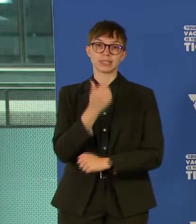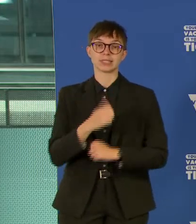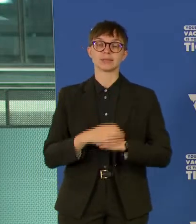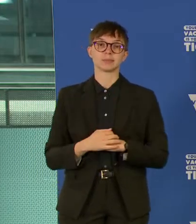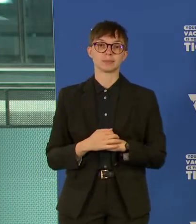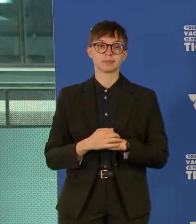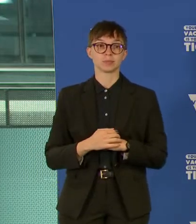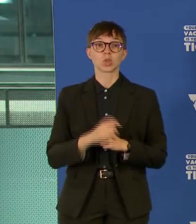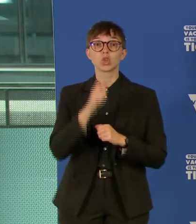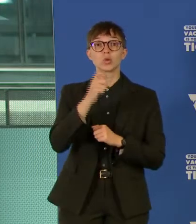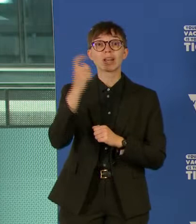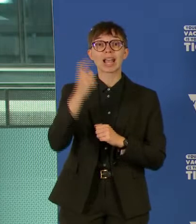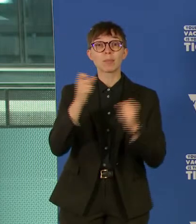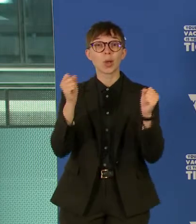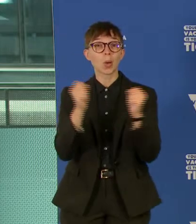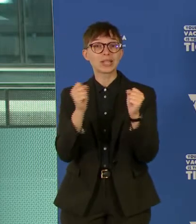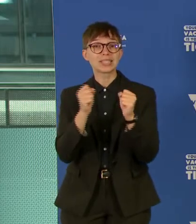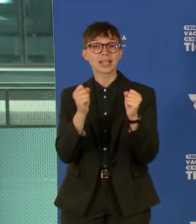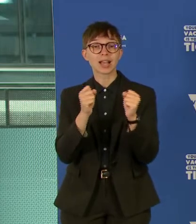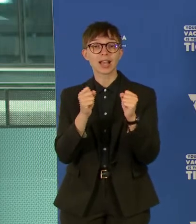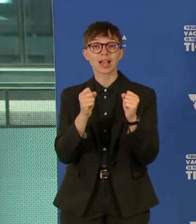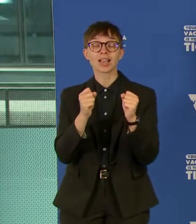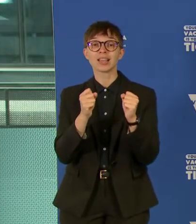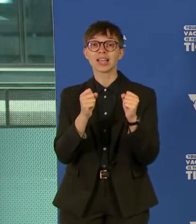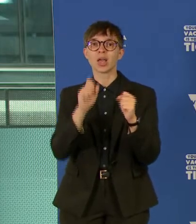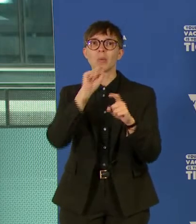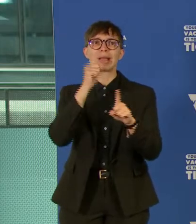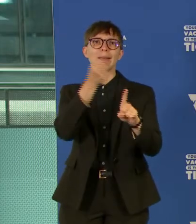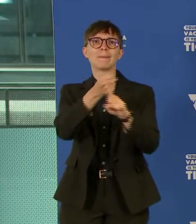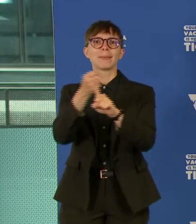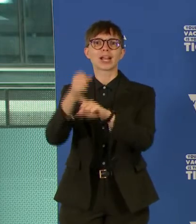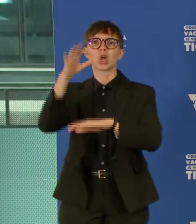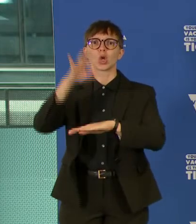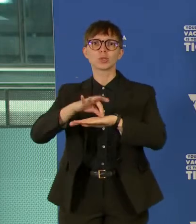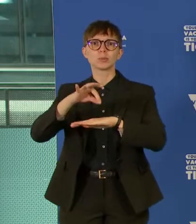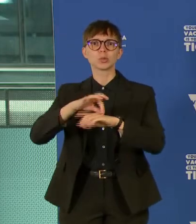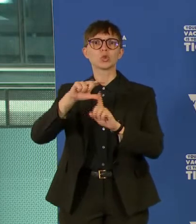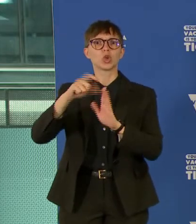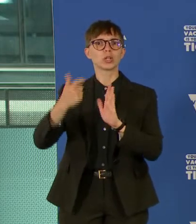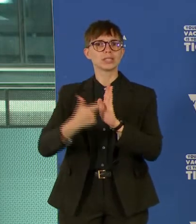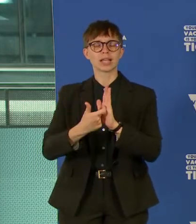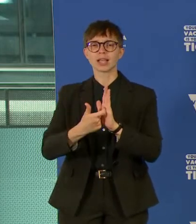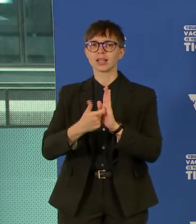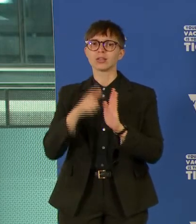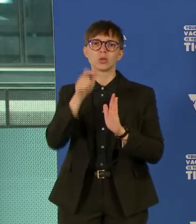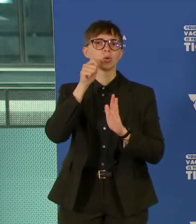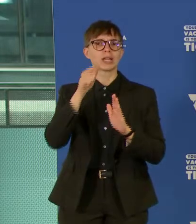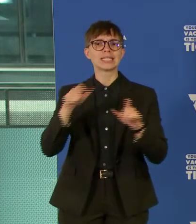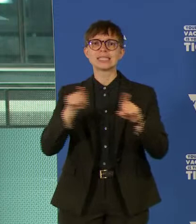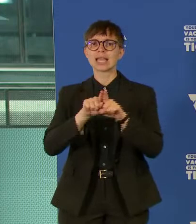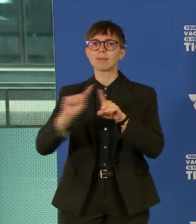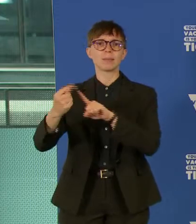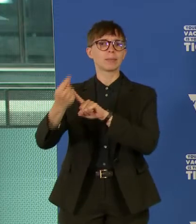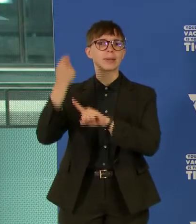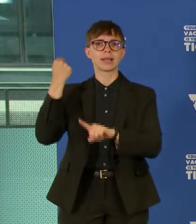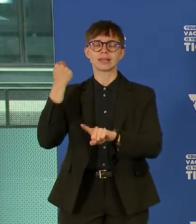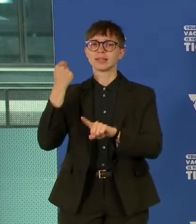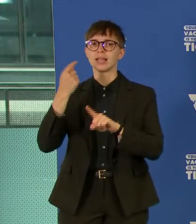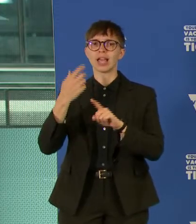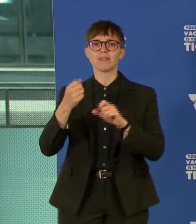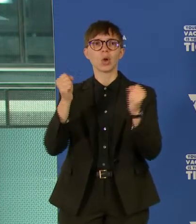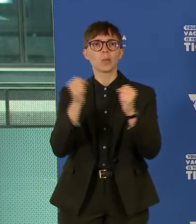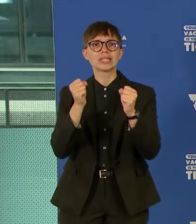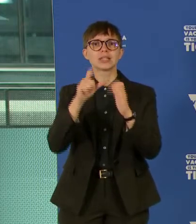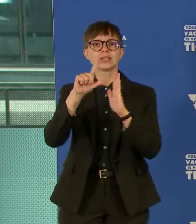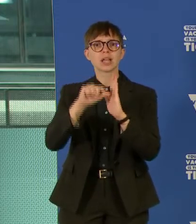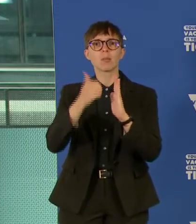cooler months are coming. We're going to have challenges in the healthcare system through winter, as we do every winter. The flu season will be one, but there are other direct